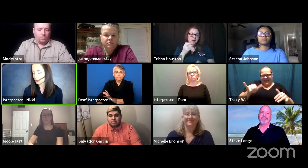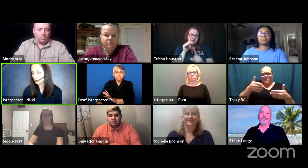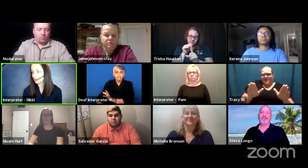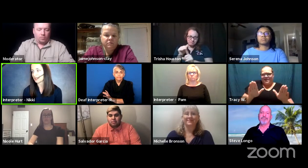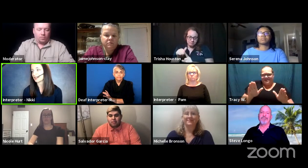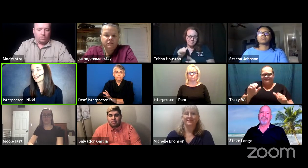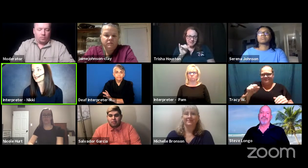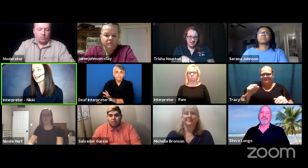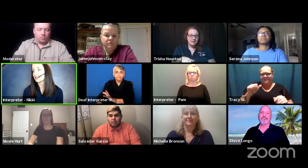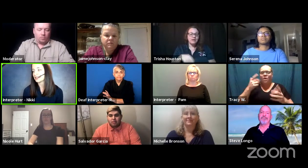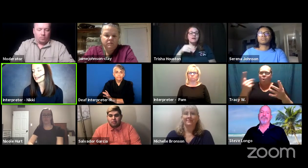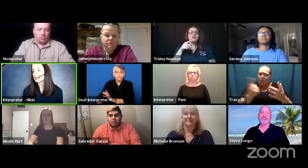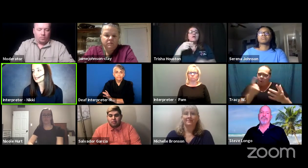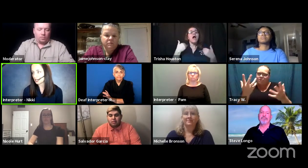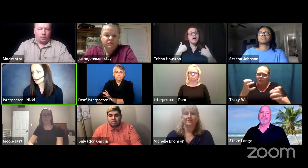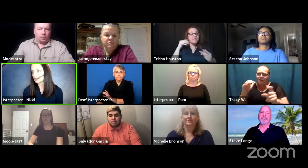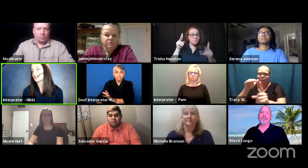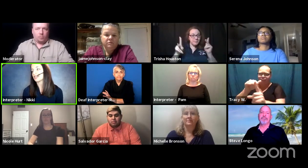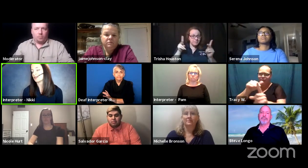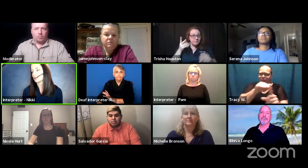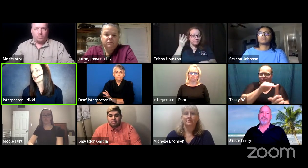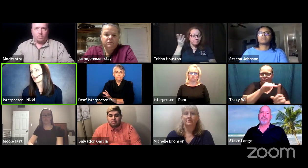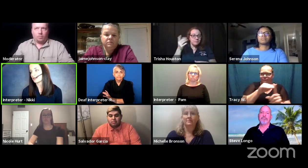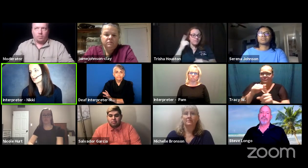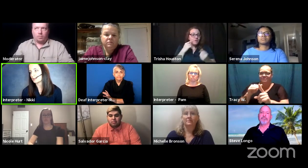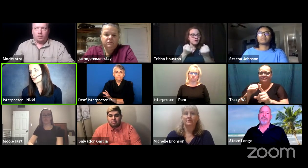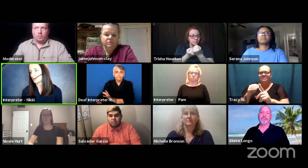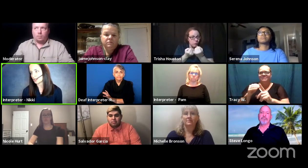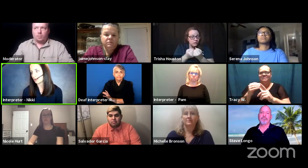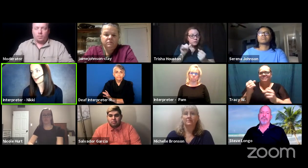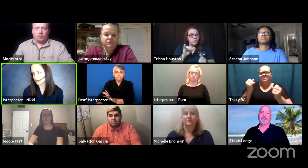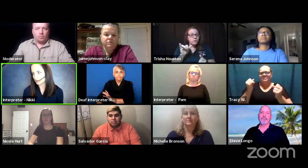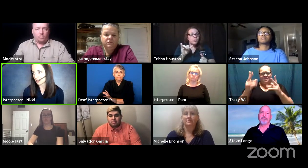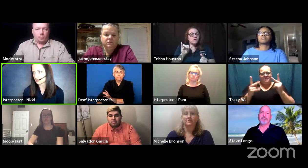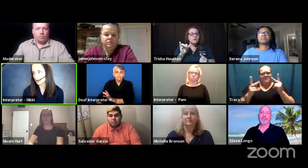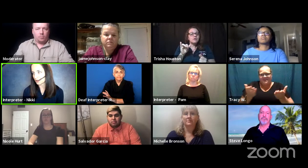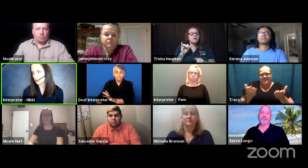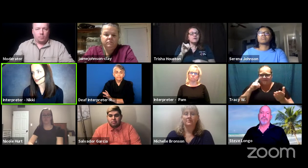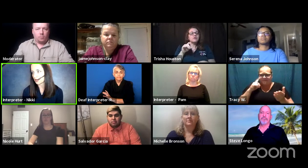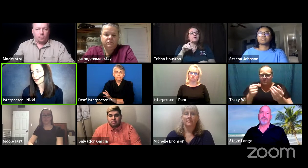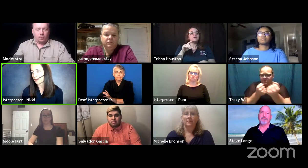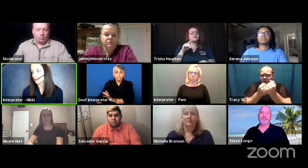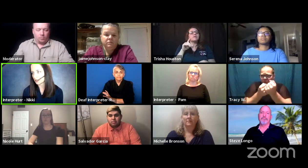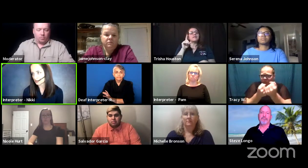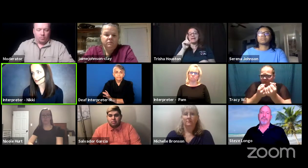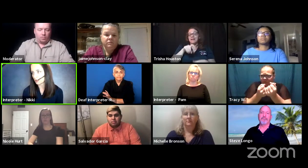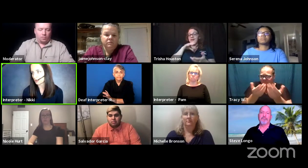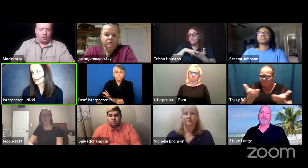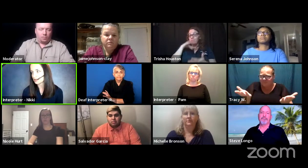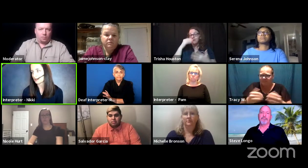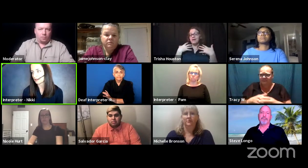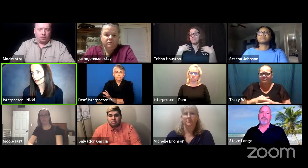alone and down given what's gone on, but know that you are, in fact, not alone. There is support